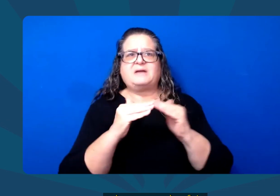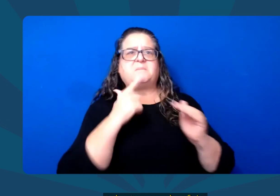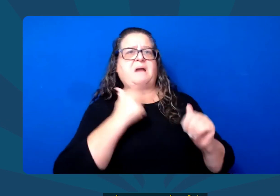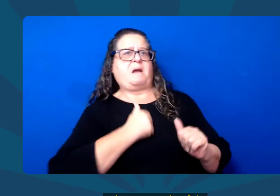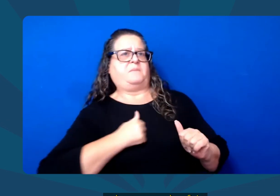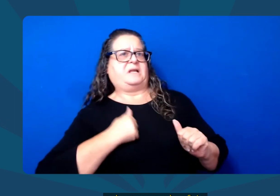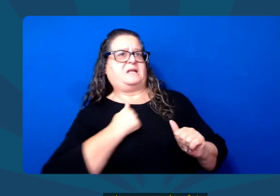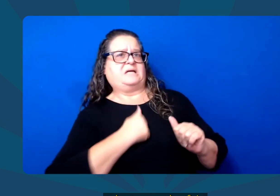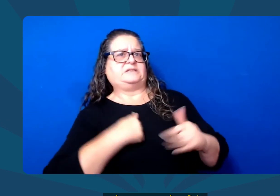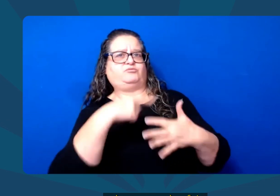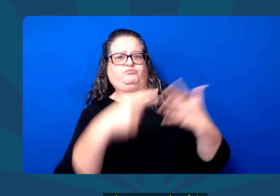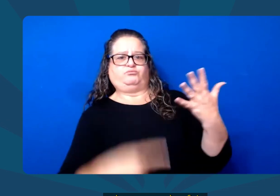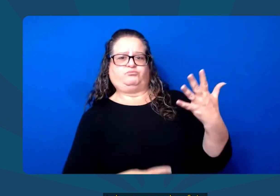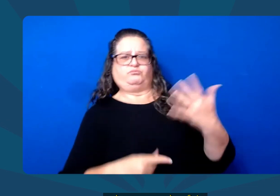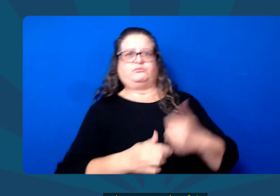apologize, etc.